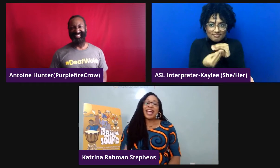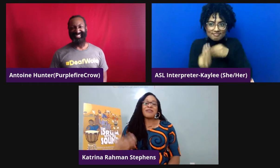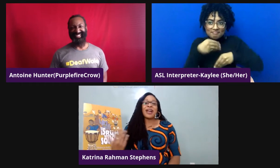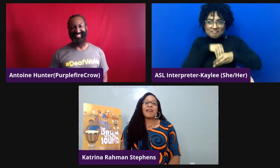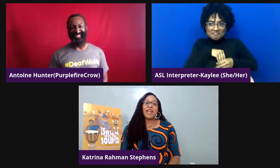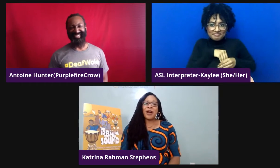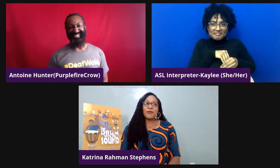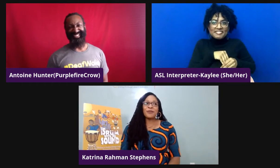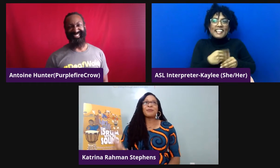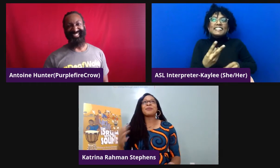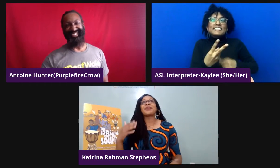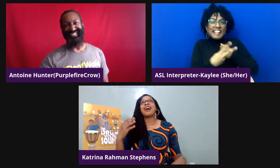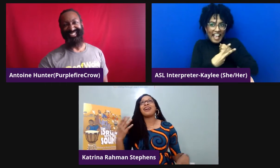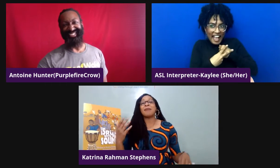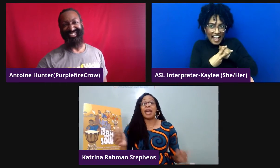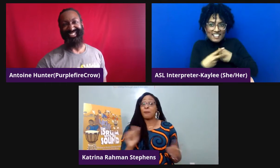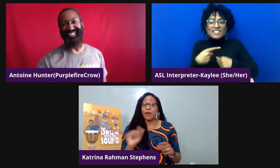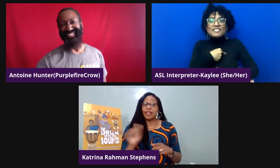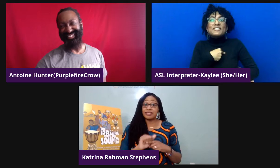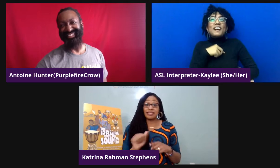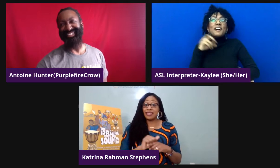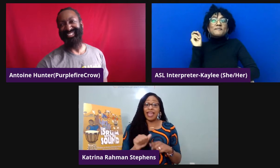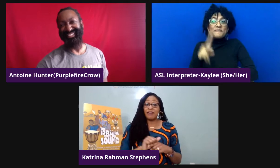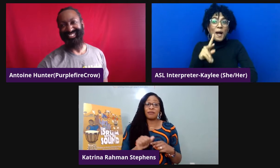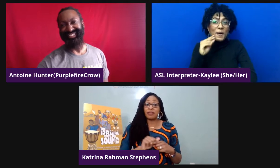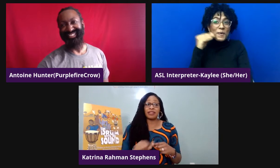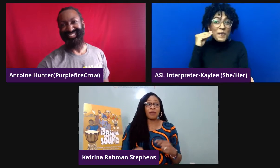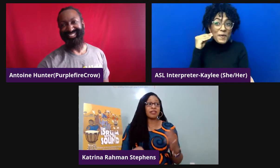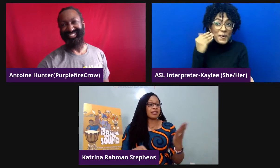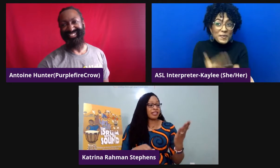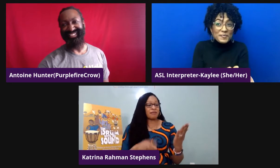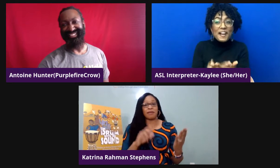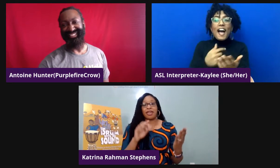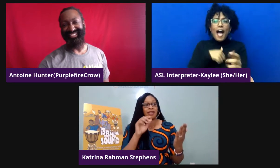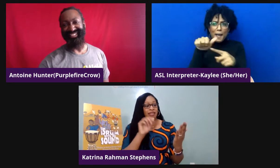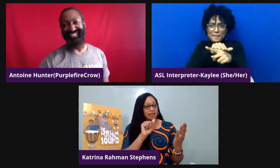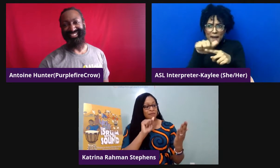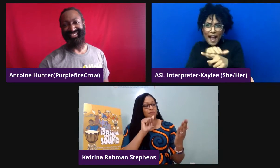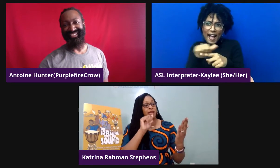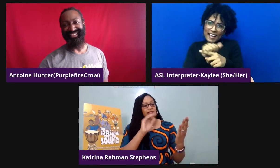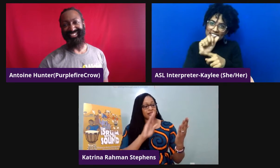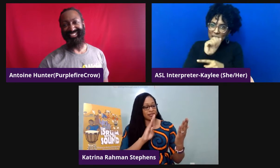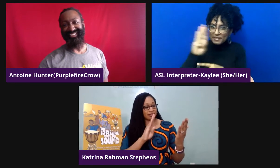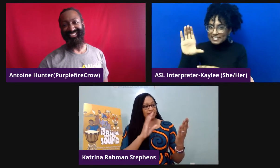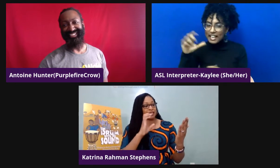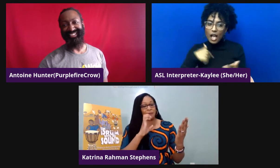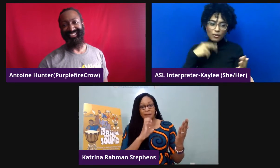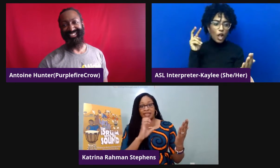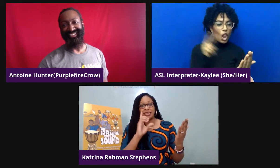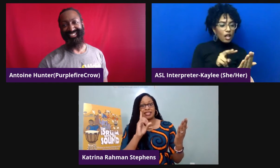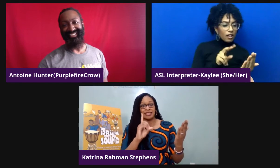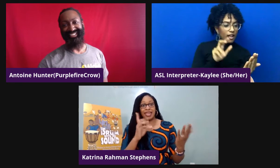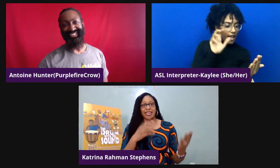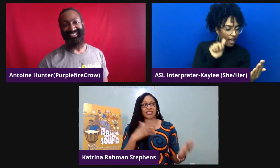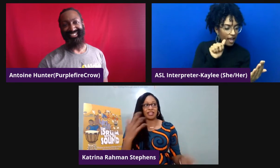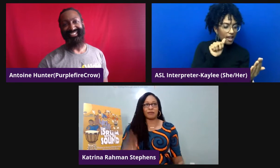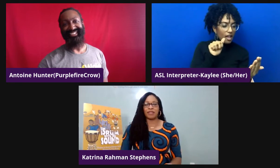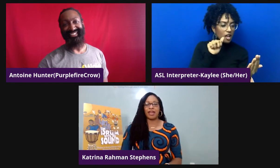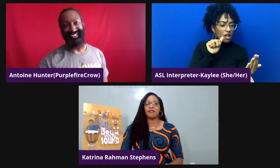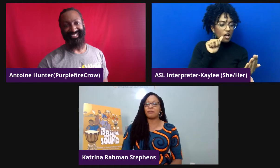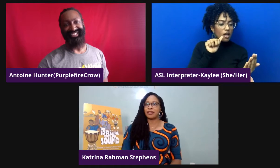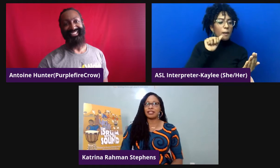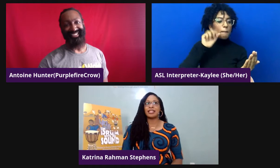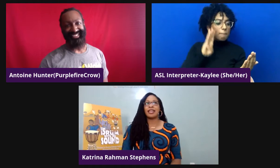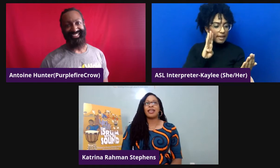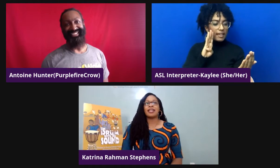So when I arrived home, I practiced the alphabet. I would look at the bag and practice making the hand shape of